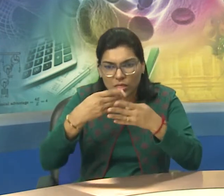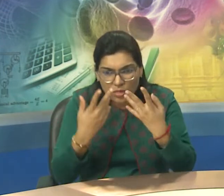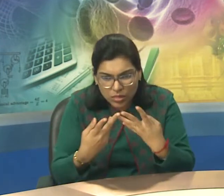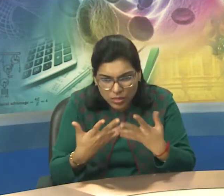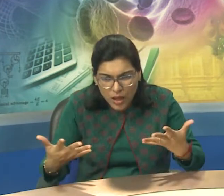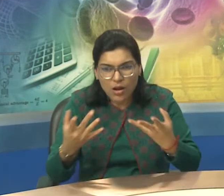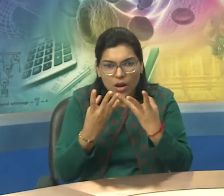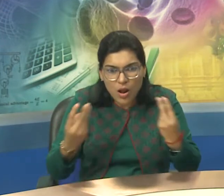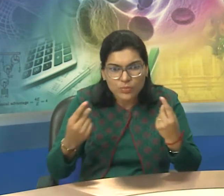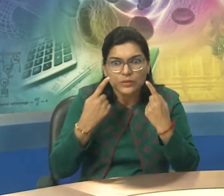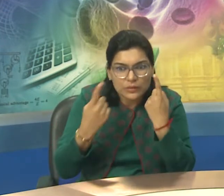and